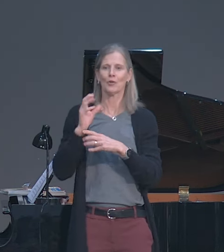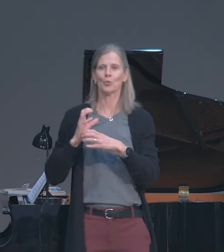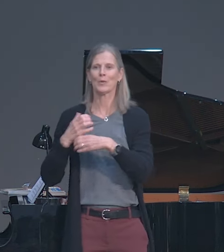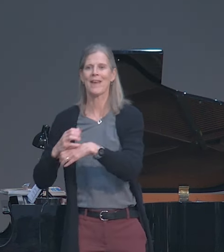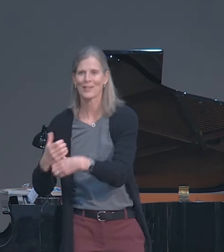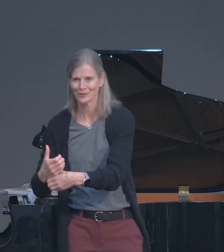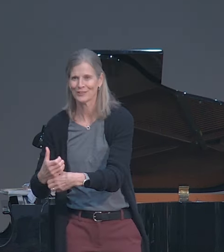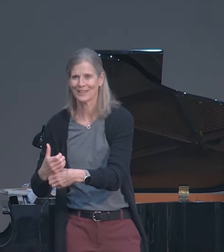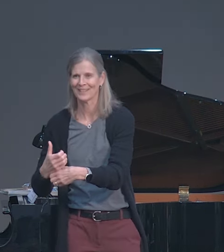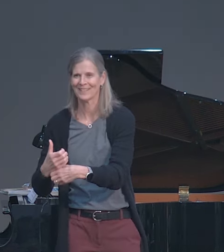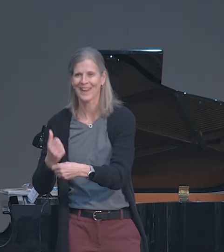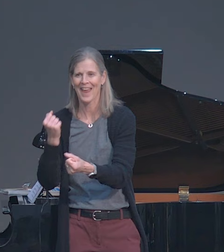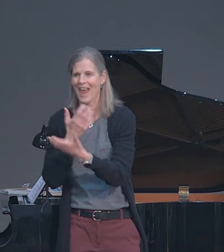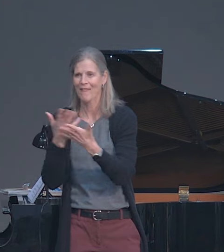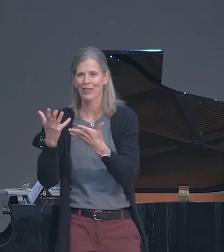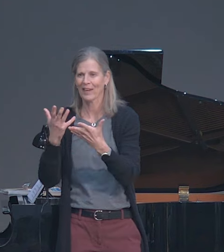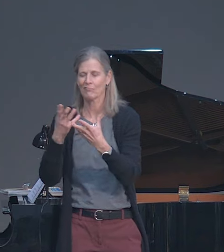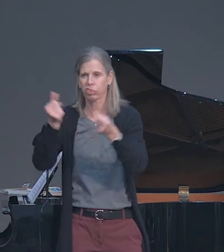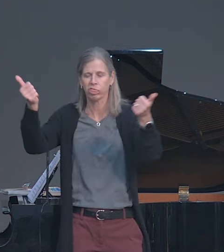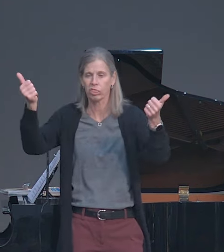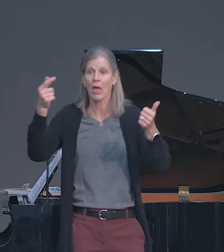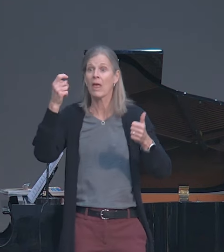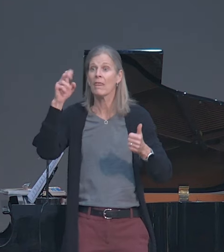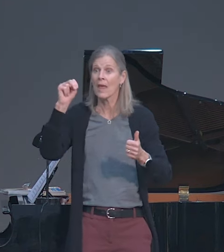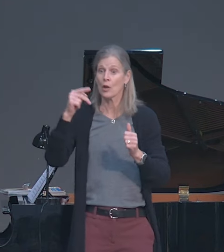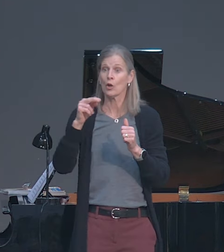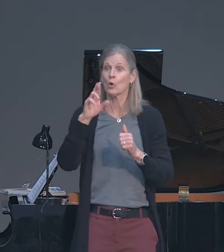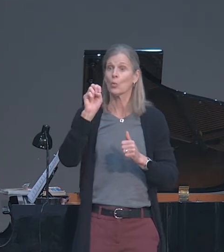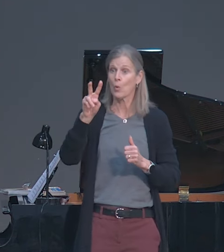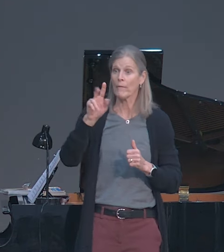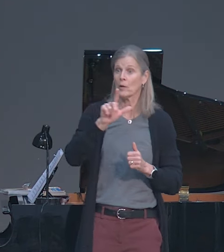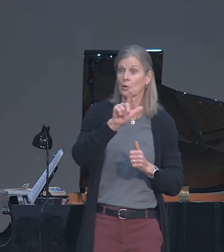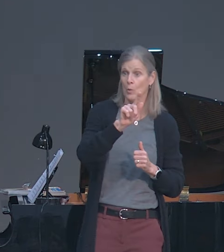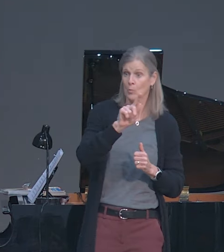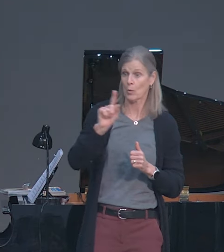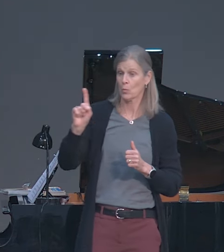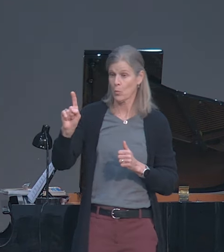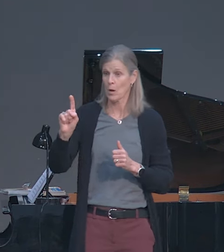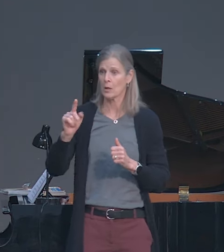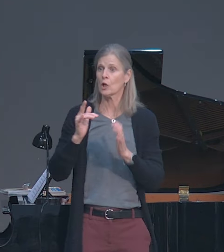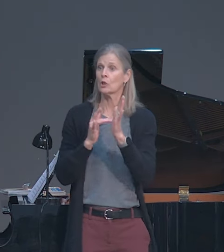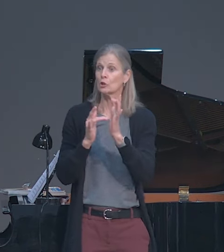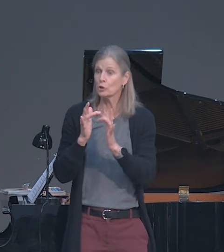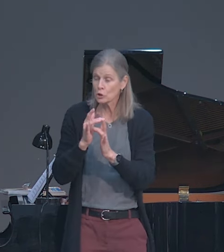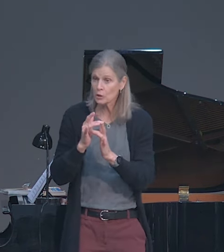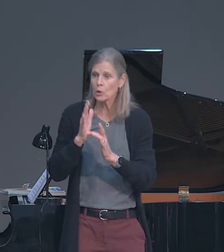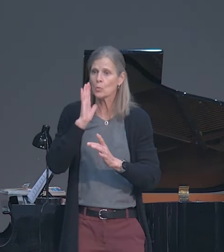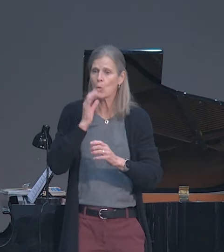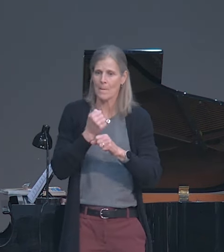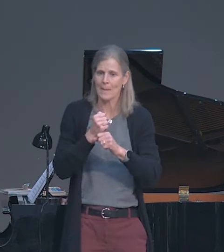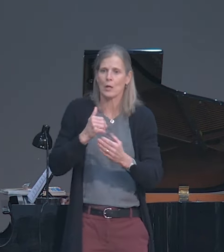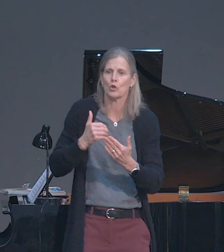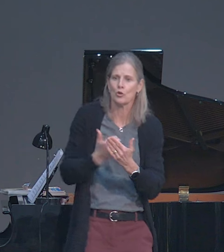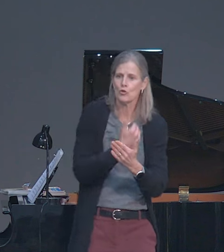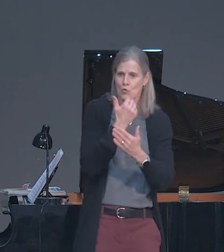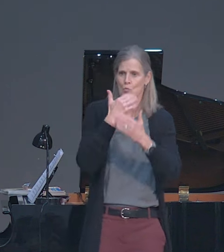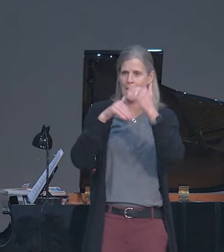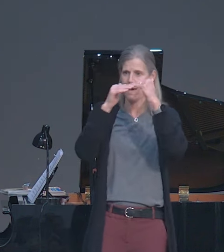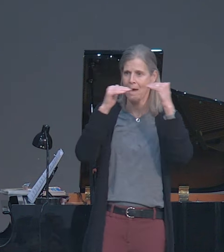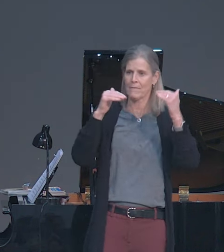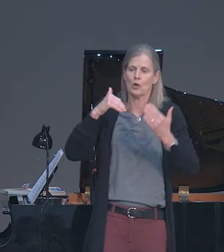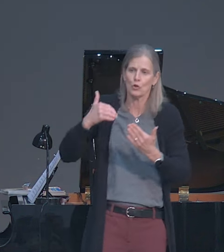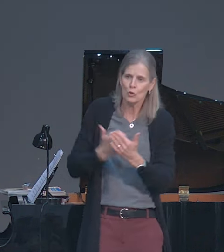an uncreation. And then according to Revelation 21 and verse 1, Jesus will create a new heaven and